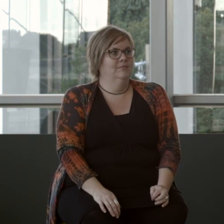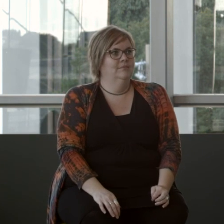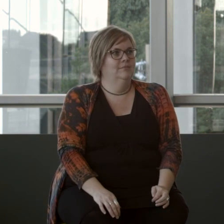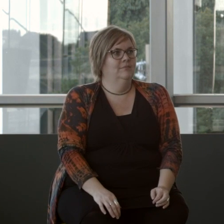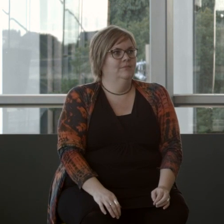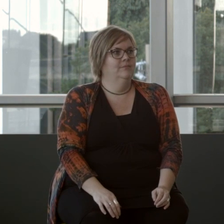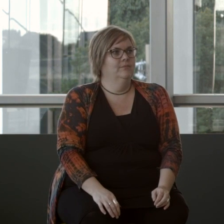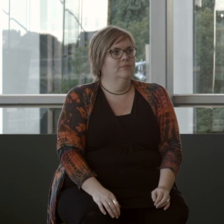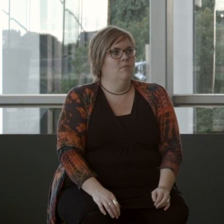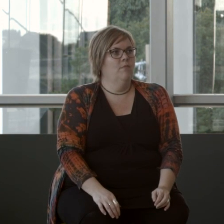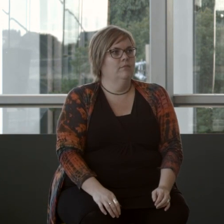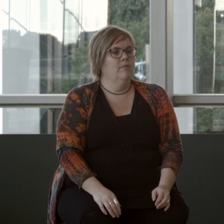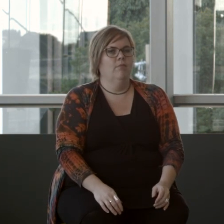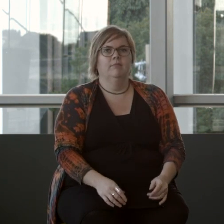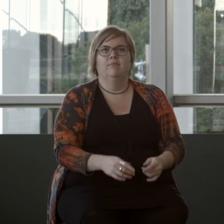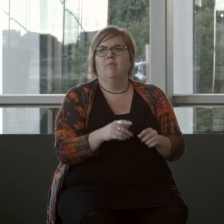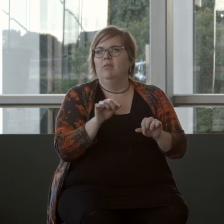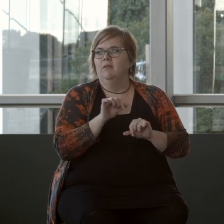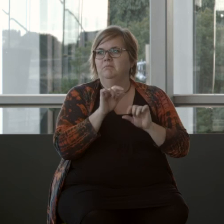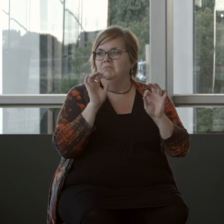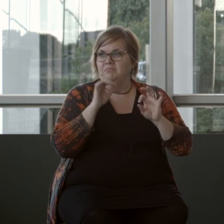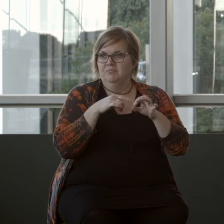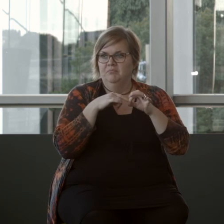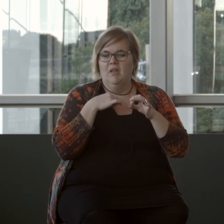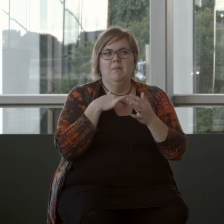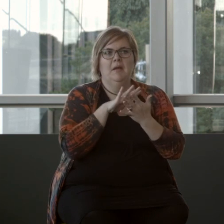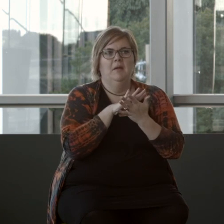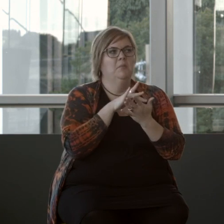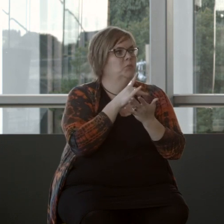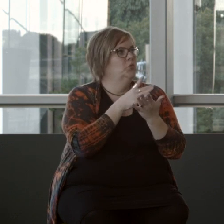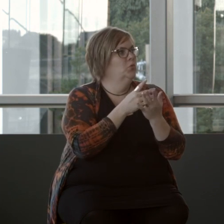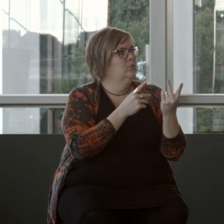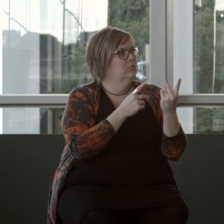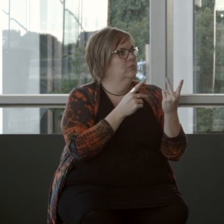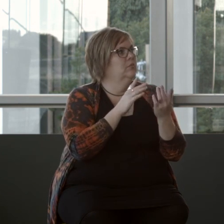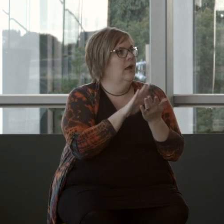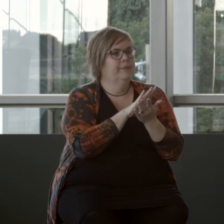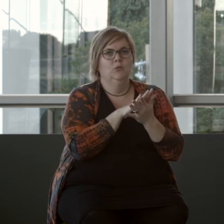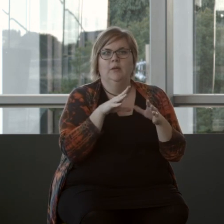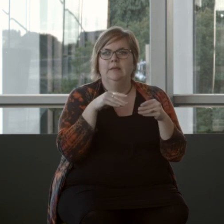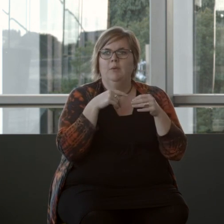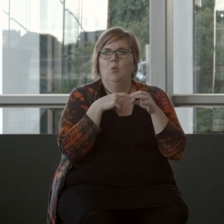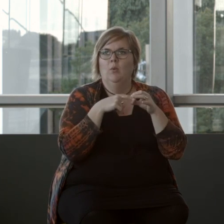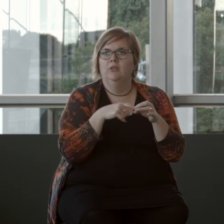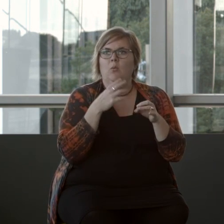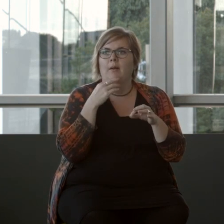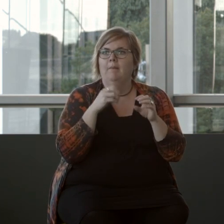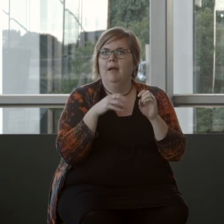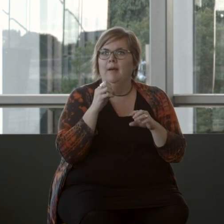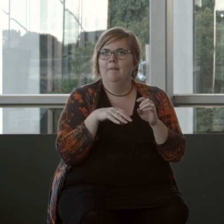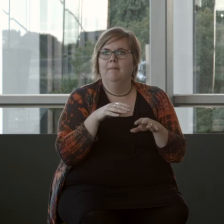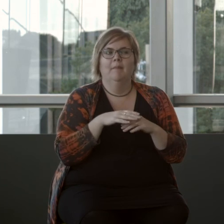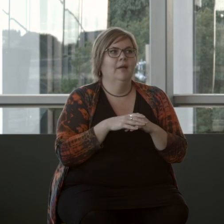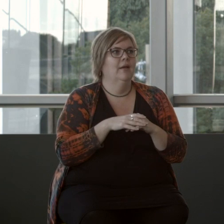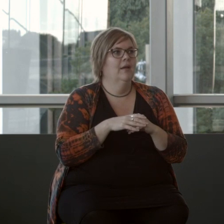If not, I'm sure that Paolo and Camille would be happy to take questions from you after we wrap up.